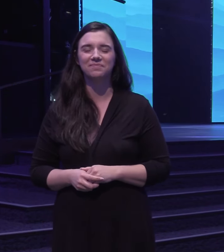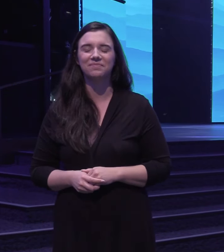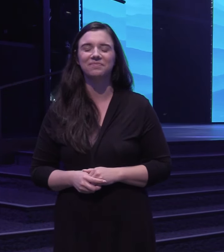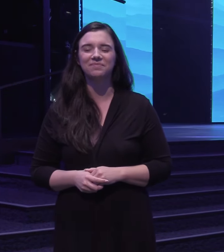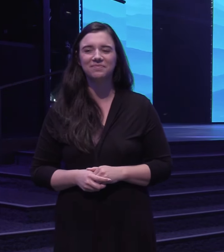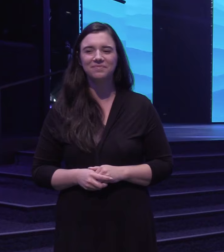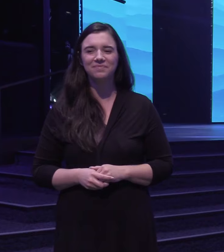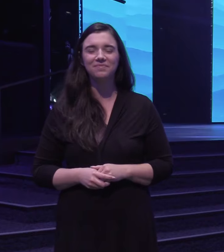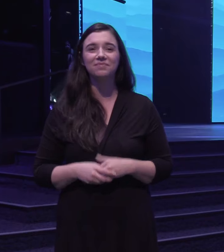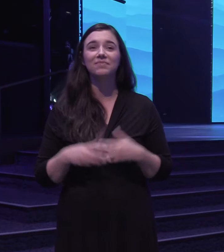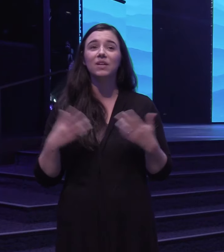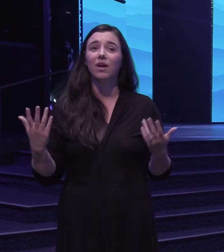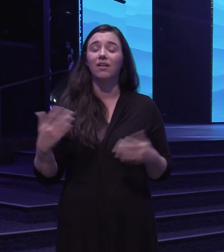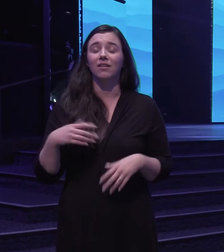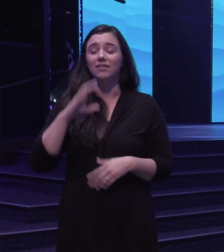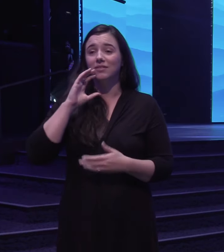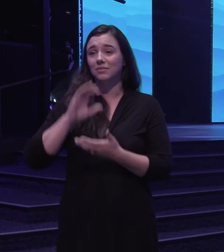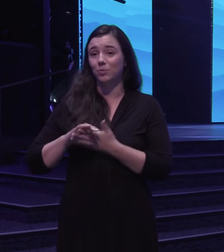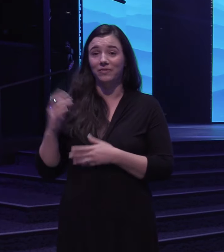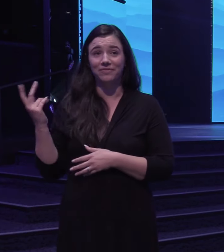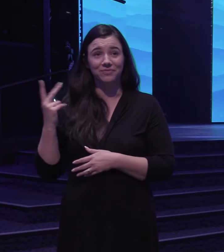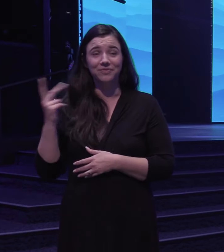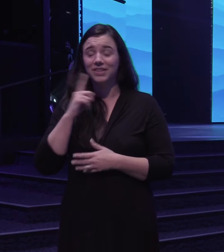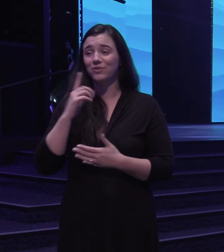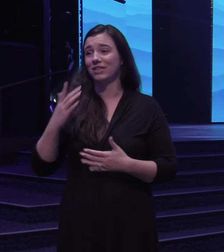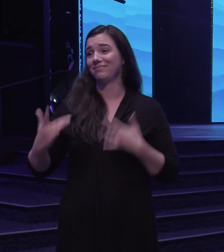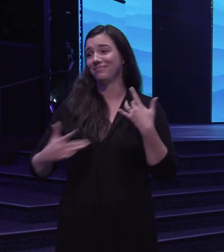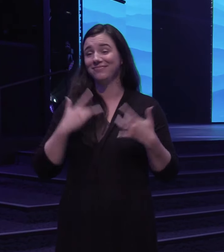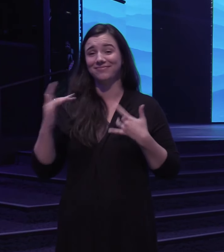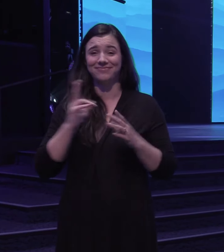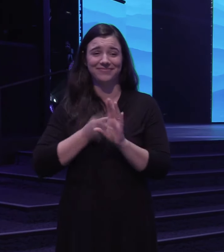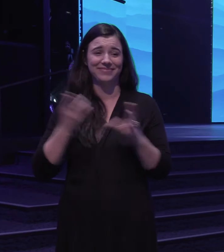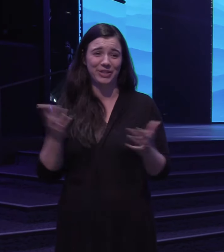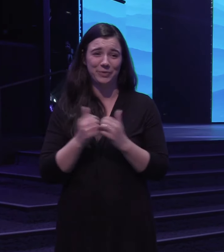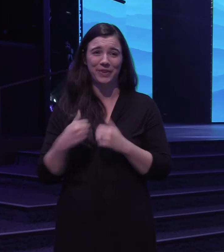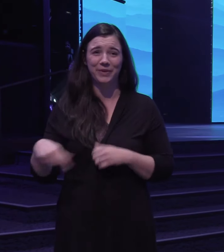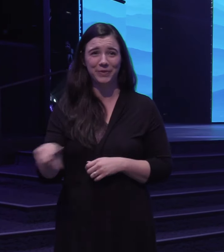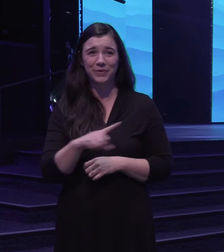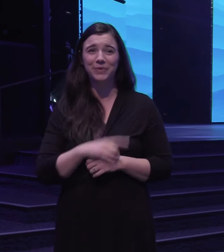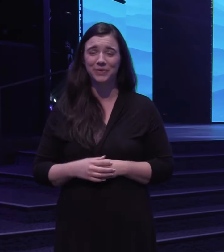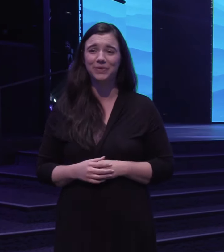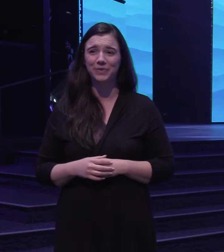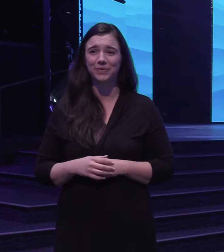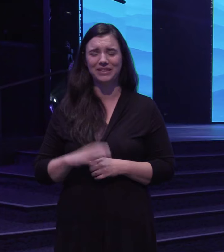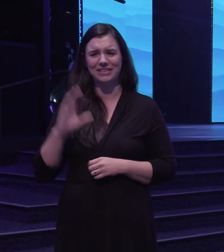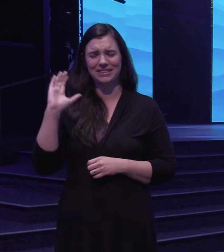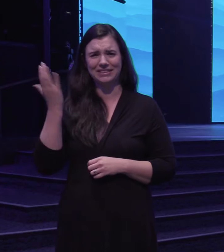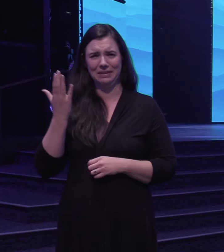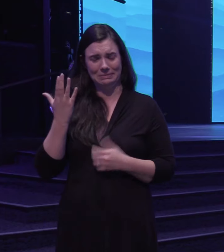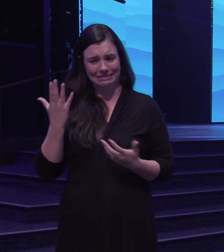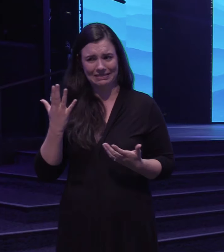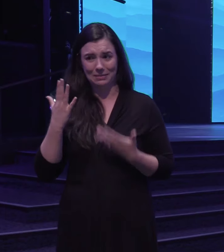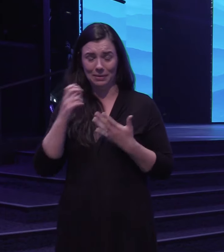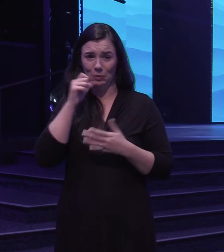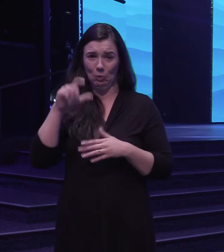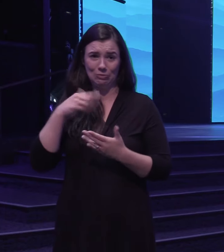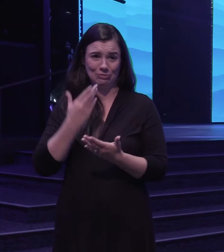Well, Candy and I are absolutely delighted to be here with you. It was looking kind of grim for a while